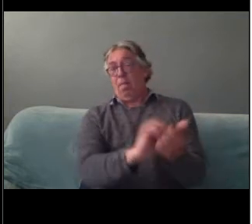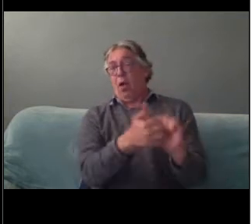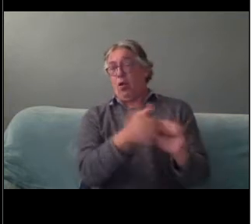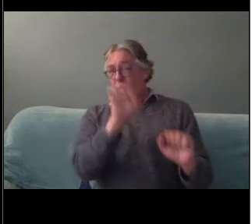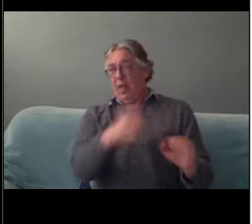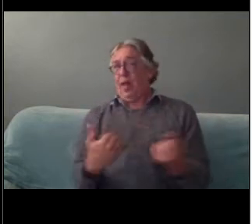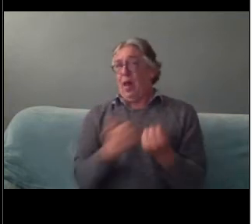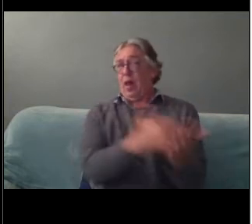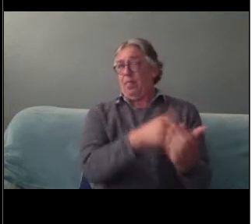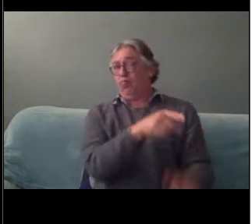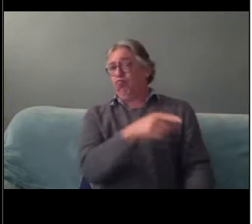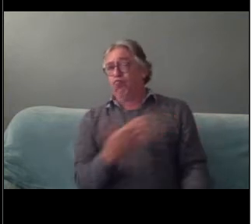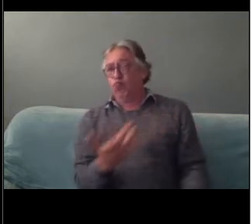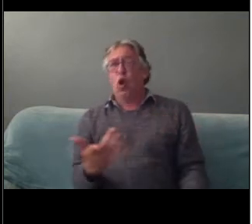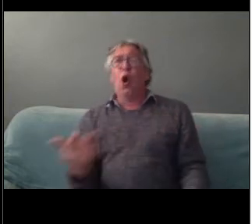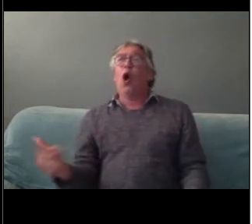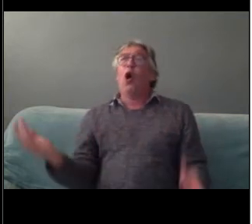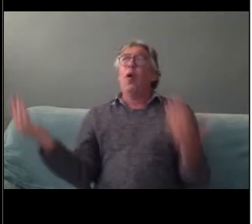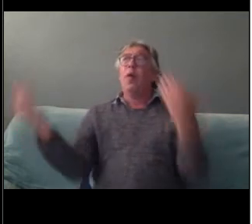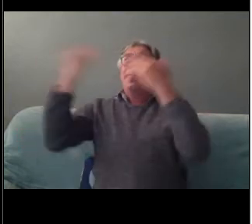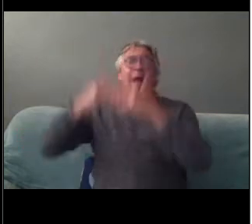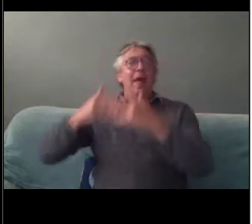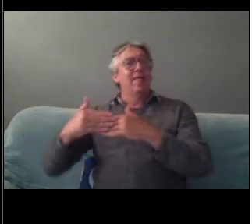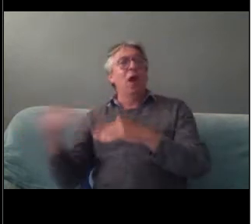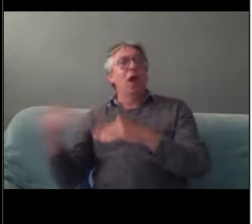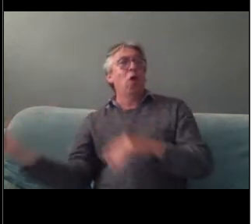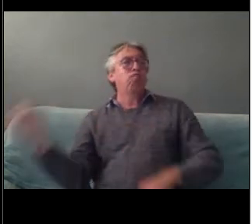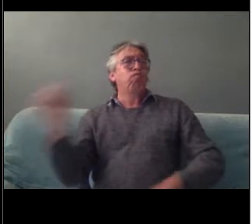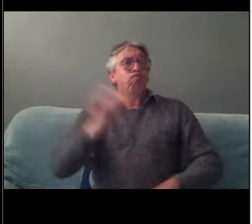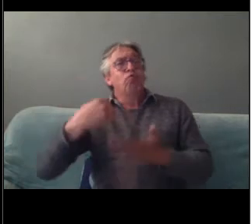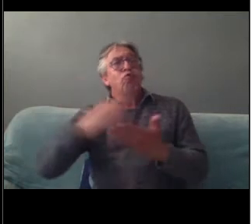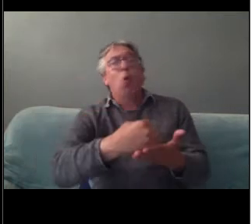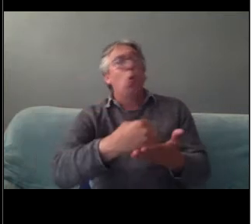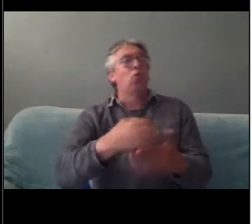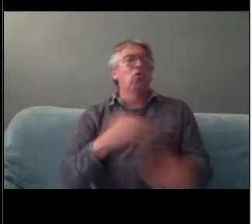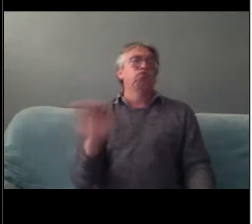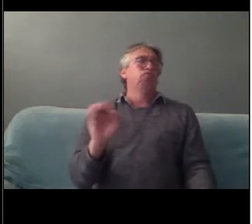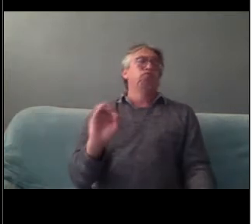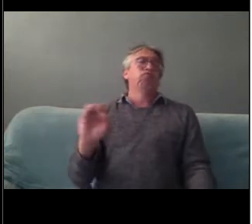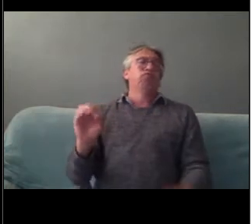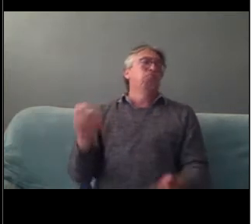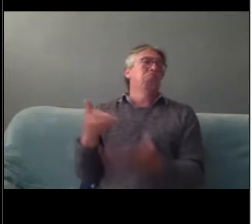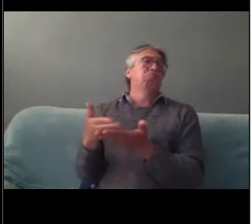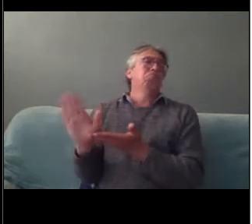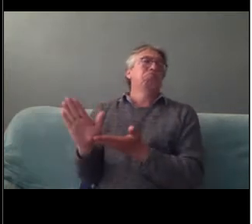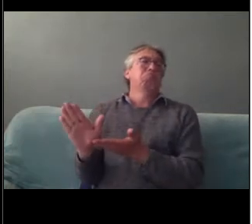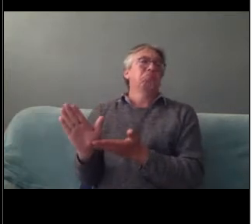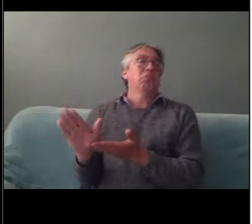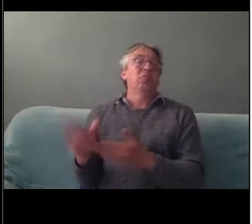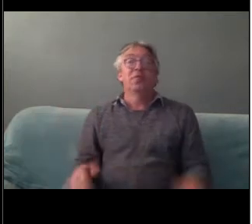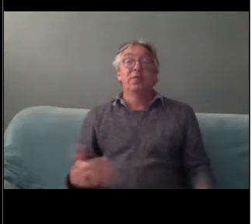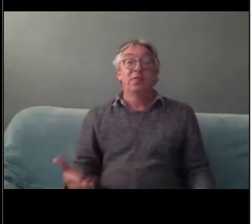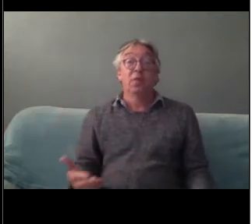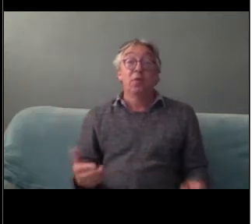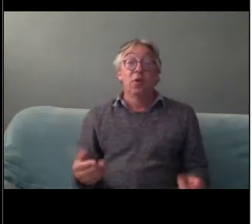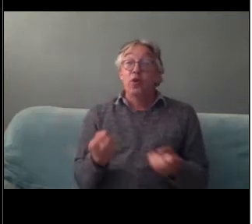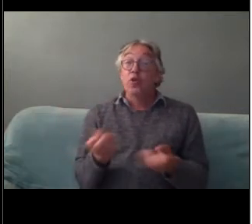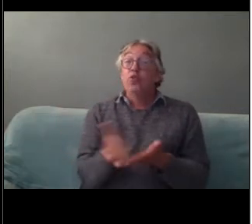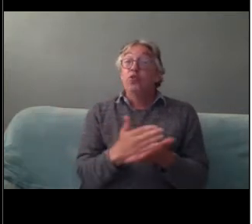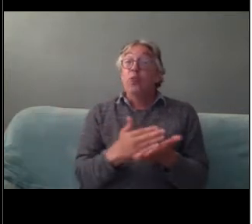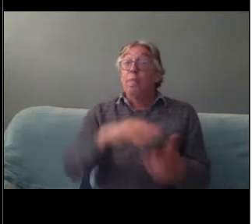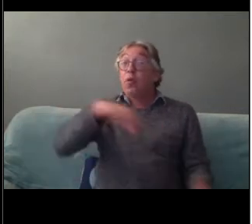they reduce your hour of support. So in some countries it's really, yes, it's unfair that they